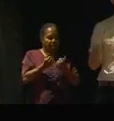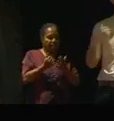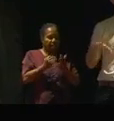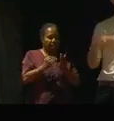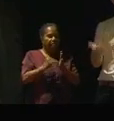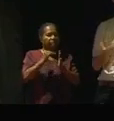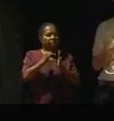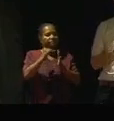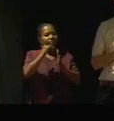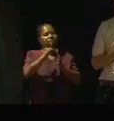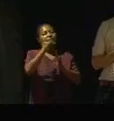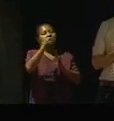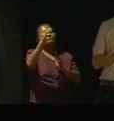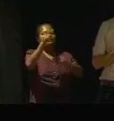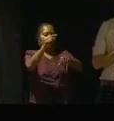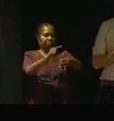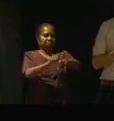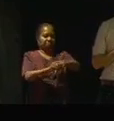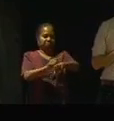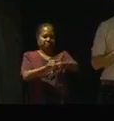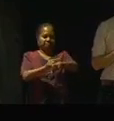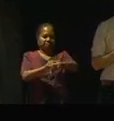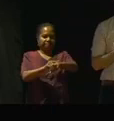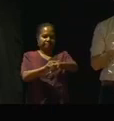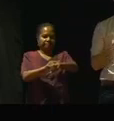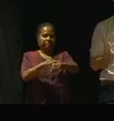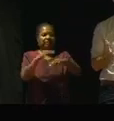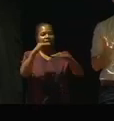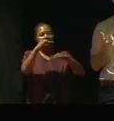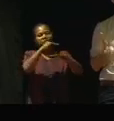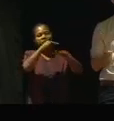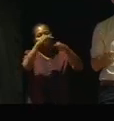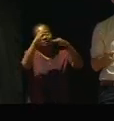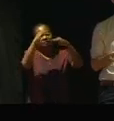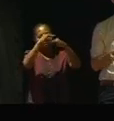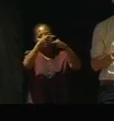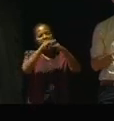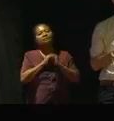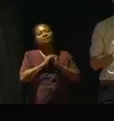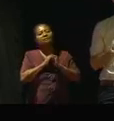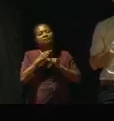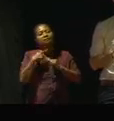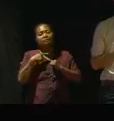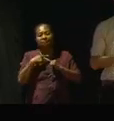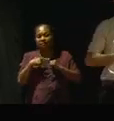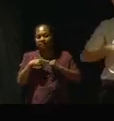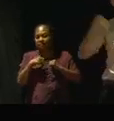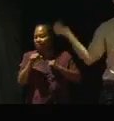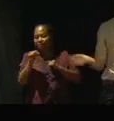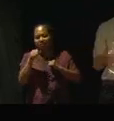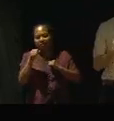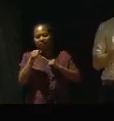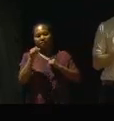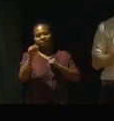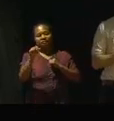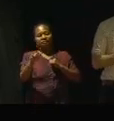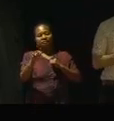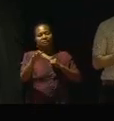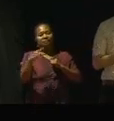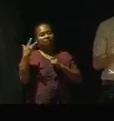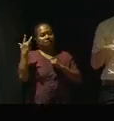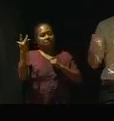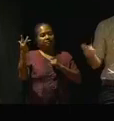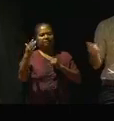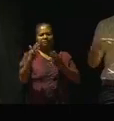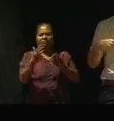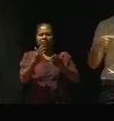often take a phenomenal amount of time of restructuring behind the scenes to accommodate that. Because there's no point just putting something online if it's